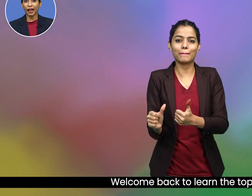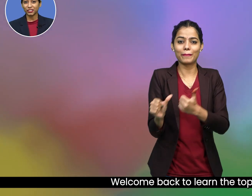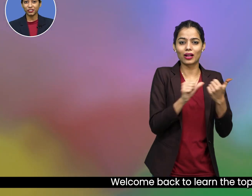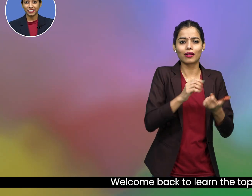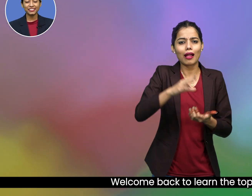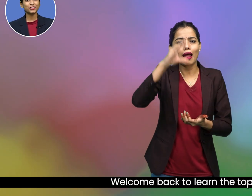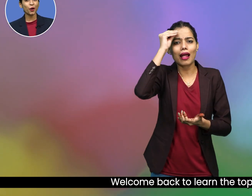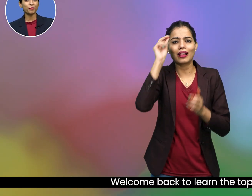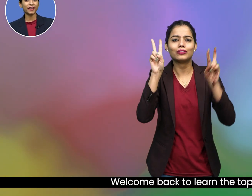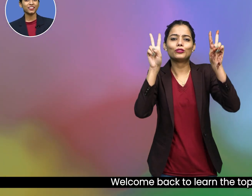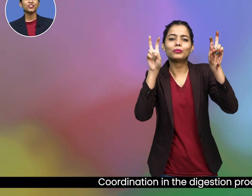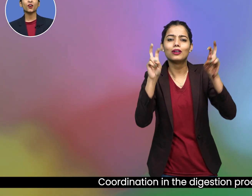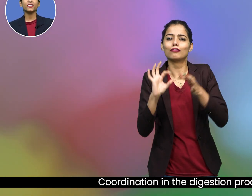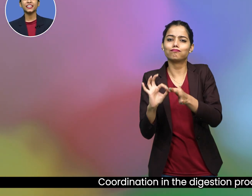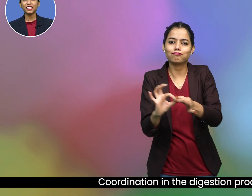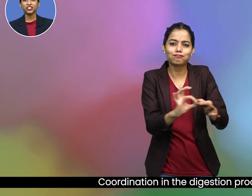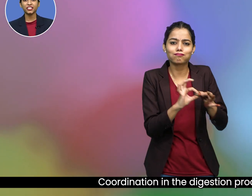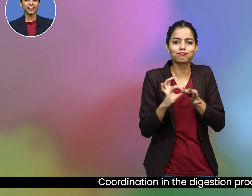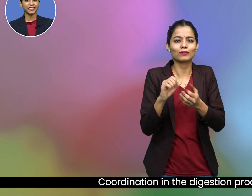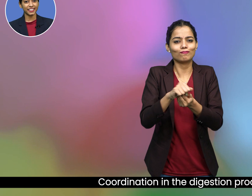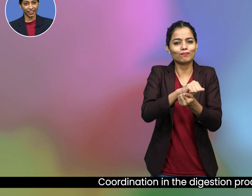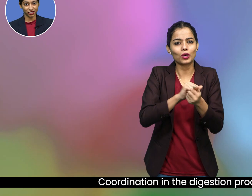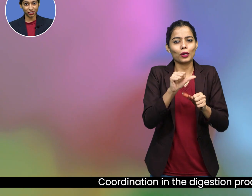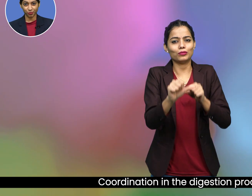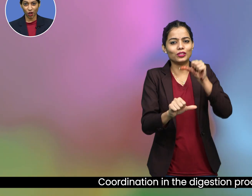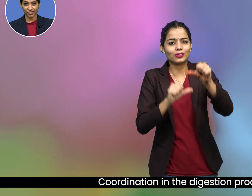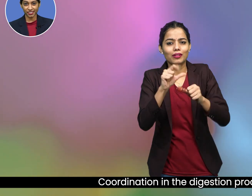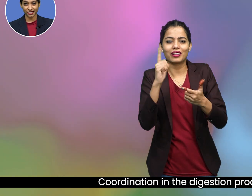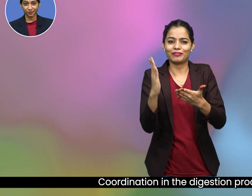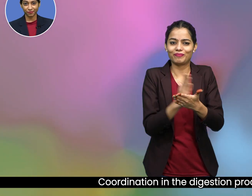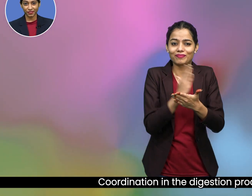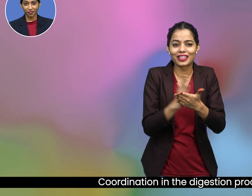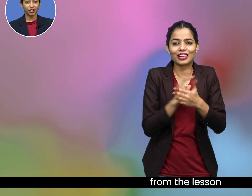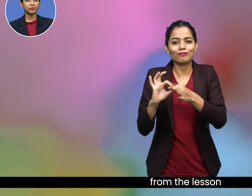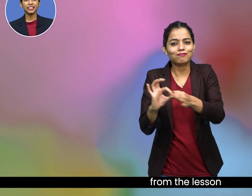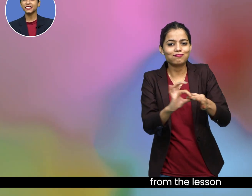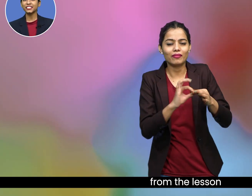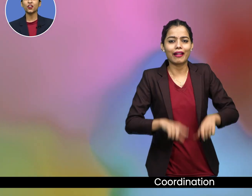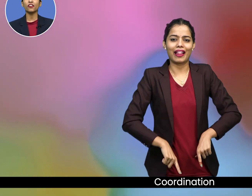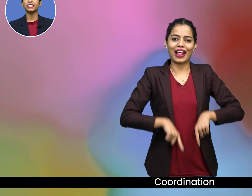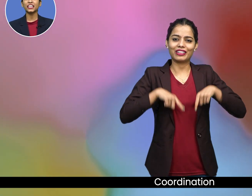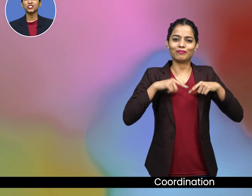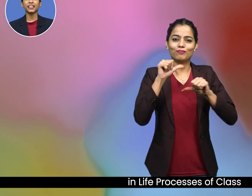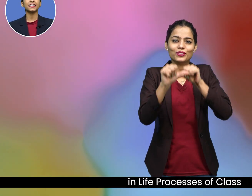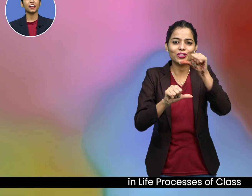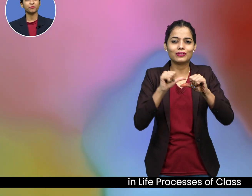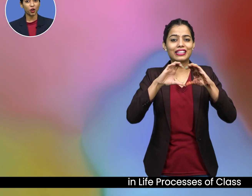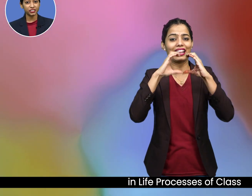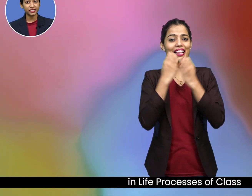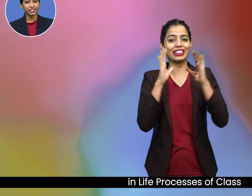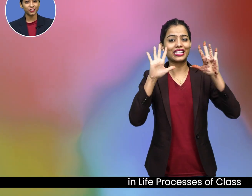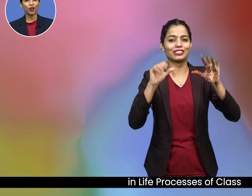Welcome back to learn the topic Coordination in the Digestion Process from the lesson Coordination in